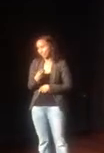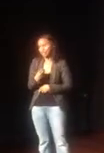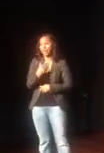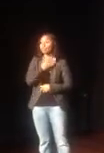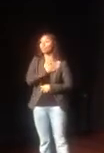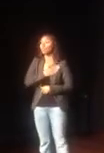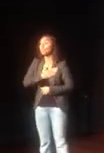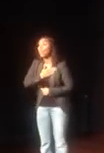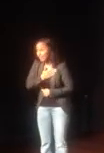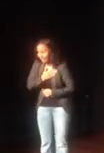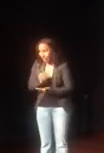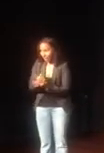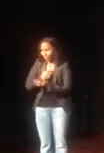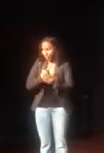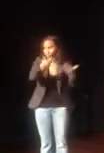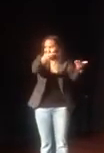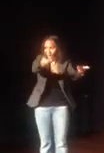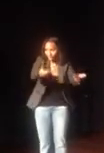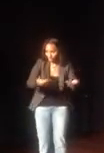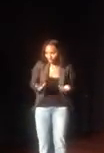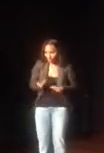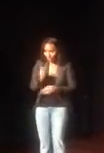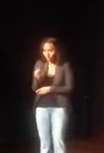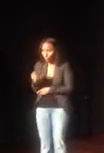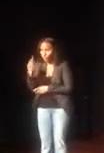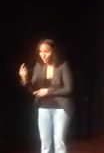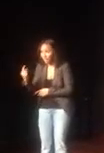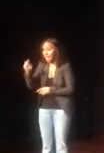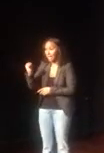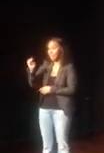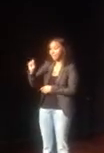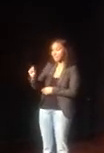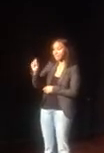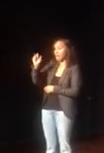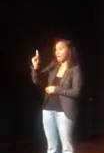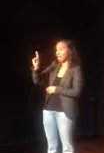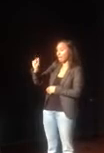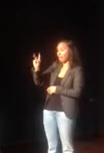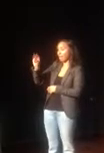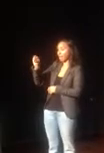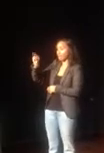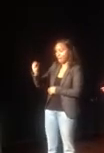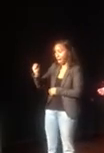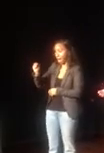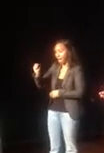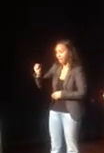Please join me in welcoming the one and the only Miss Kavon.